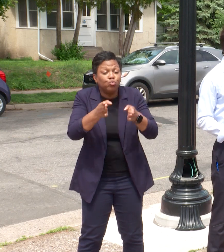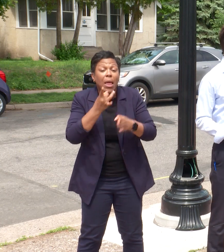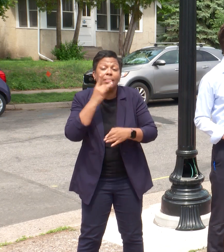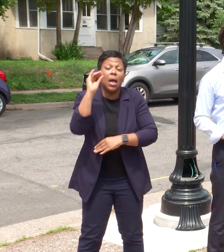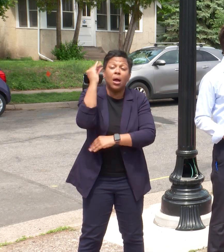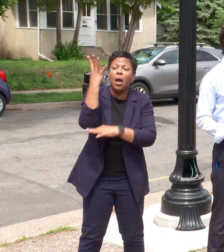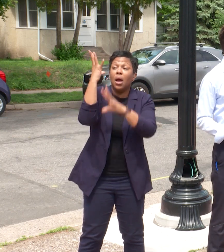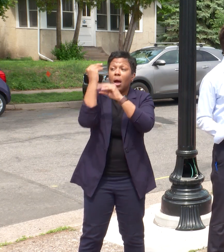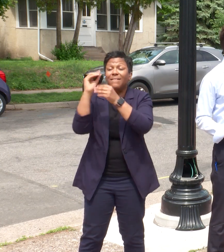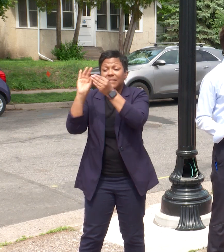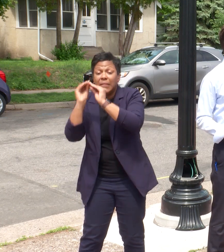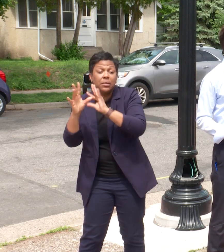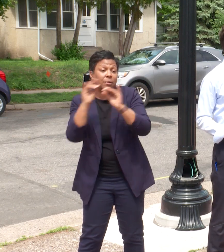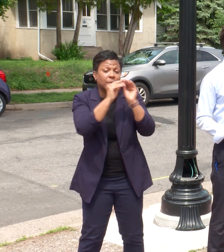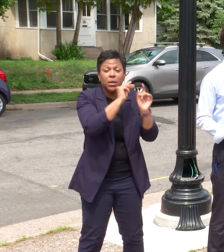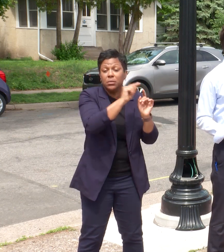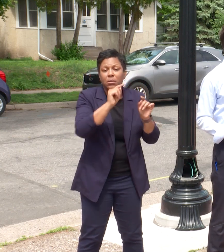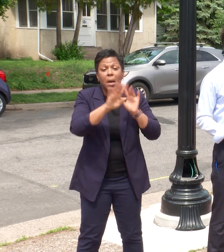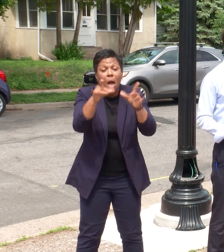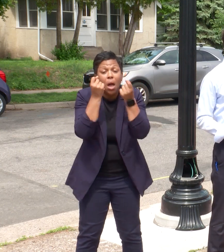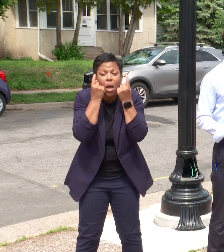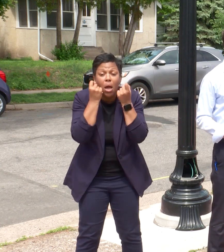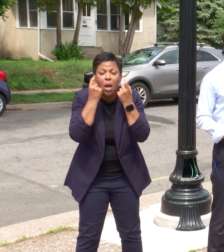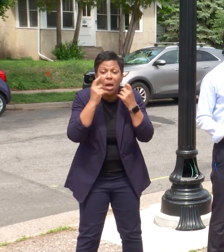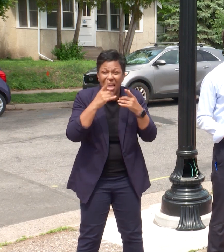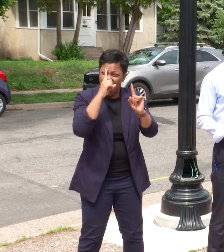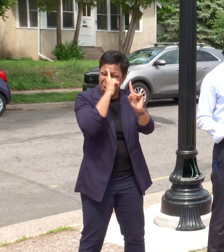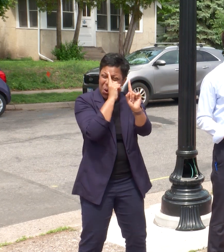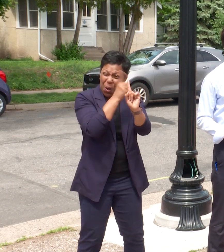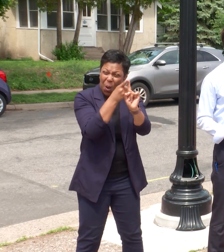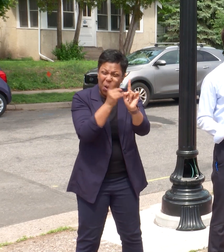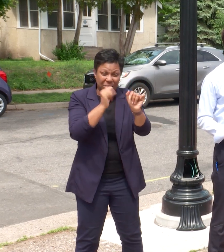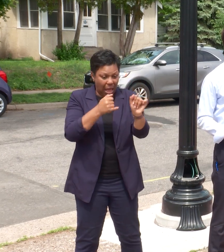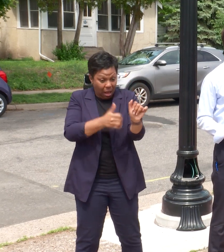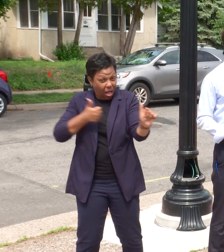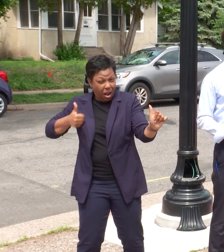functional zero, we can significantly draw down that number from about